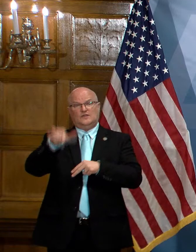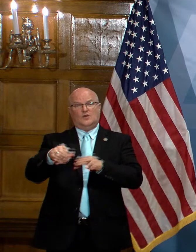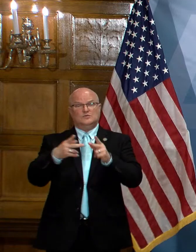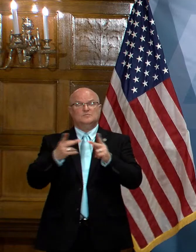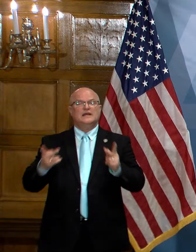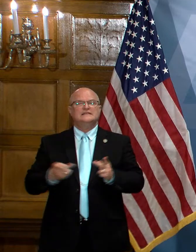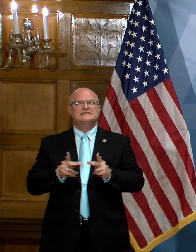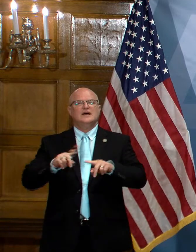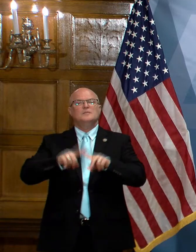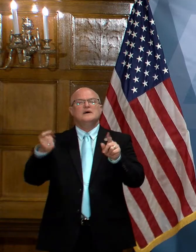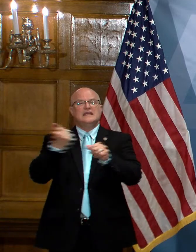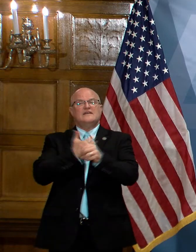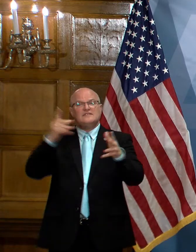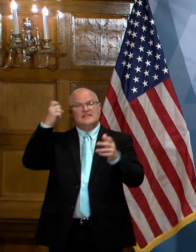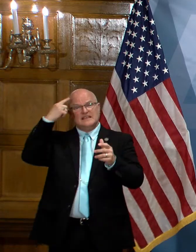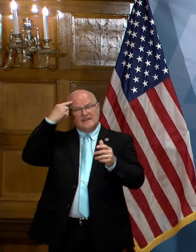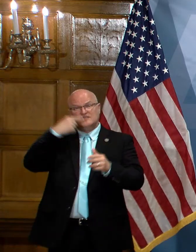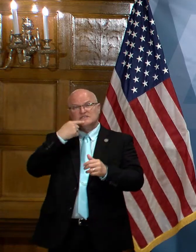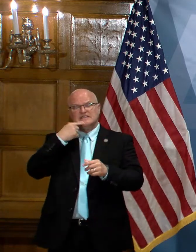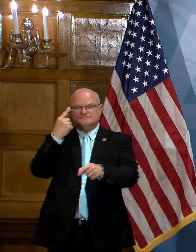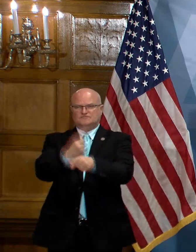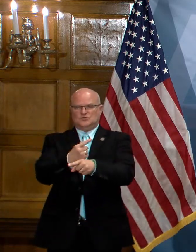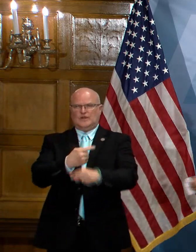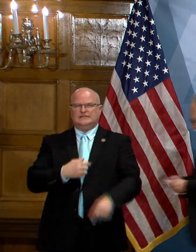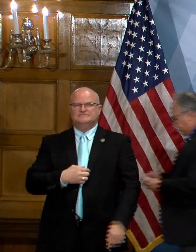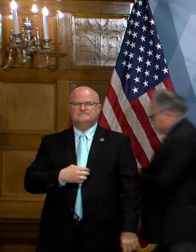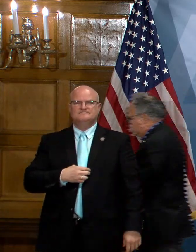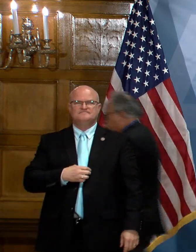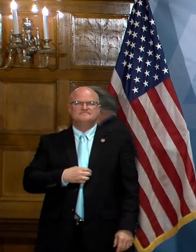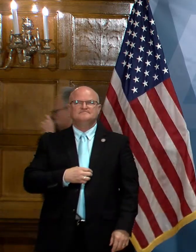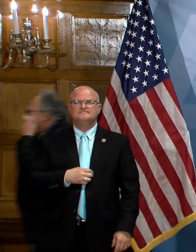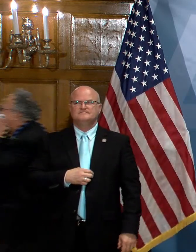sites, but everything the governor has said is correct.